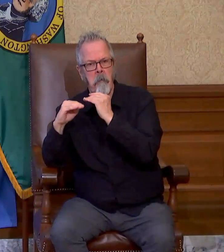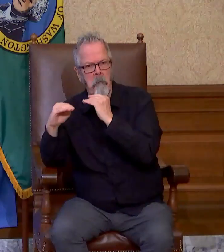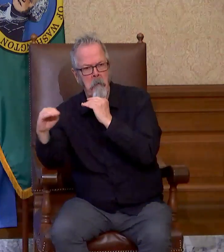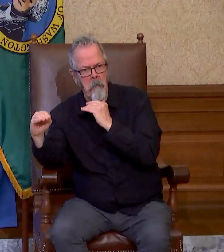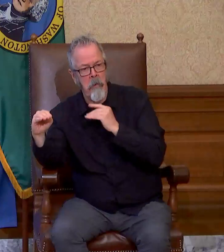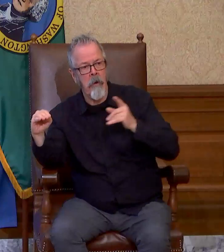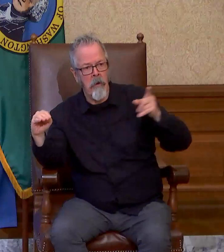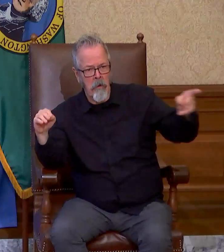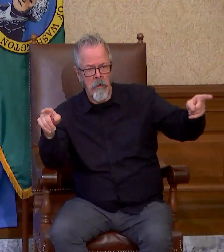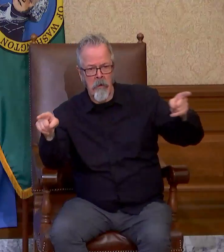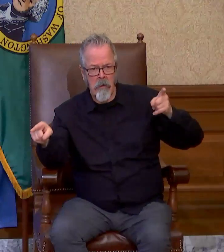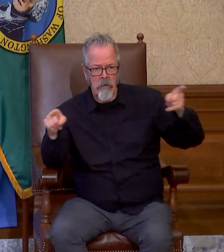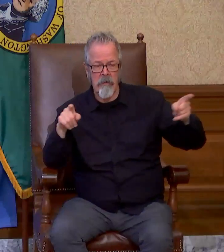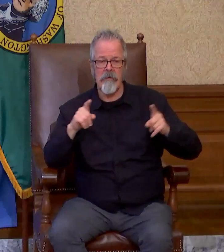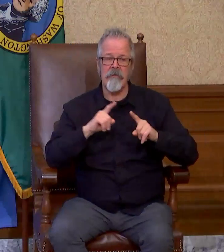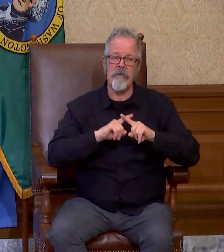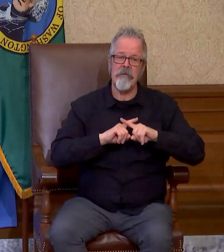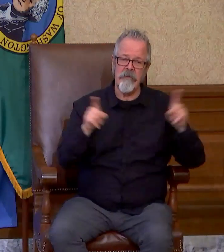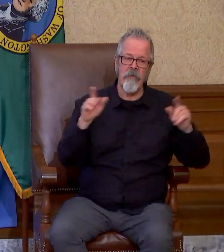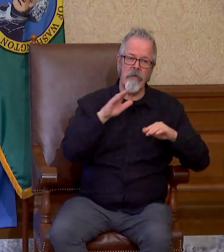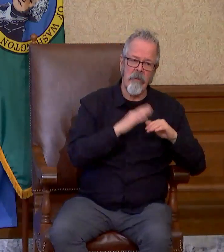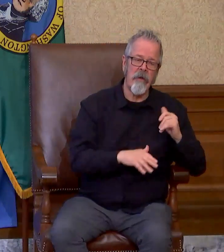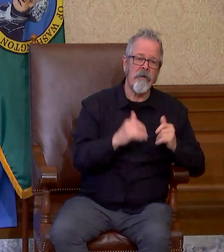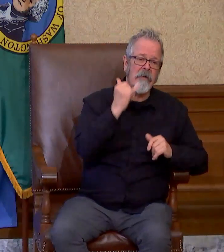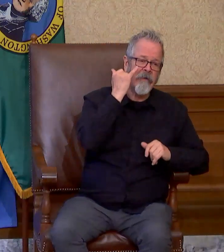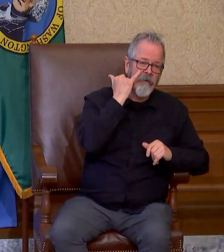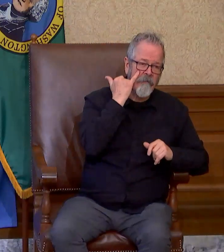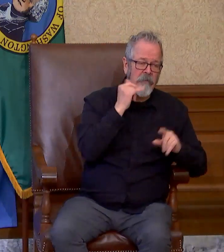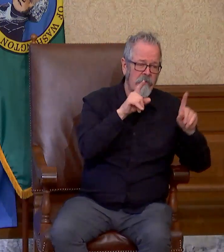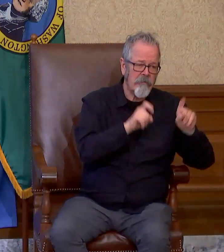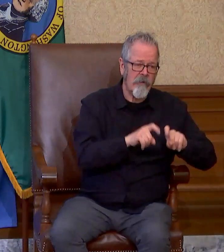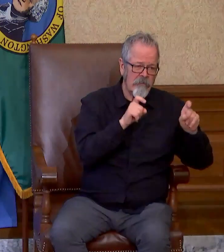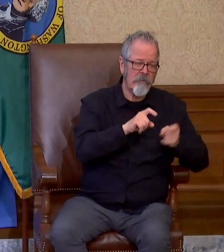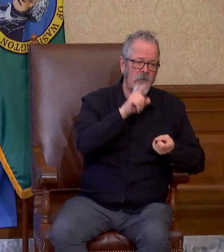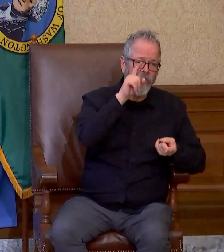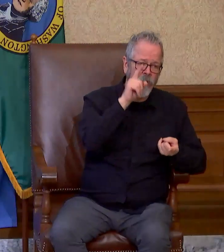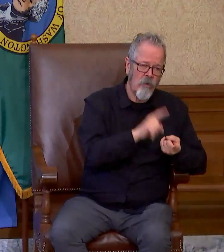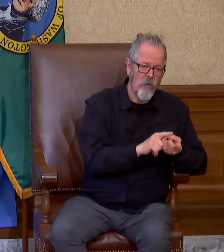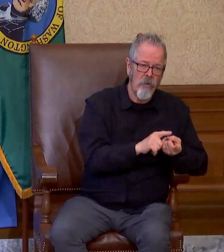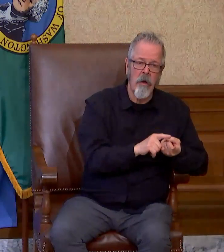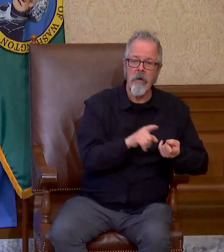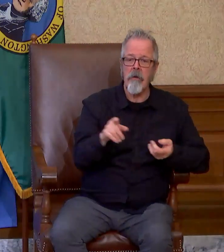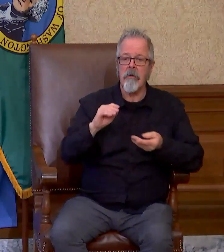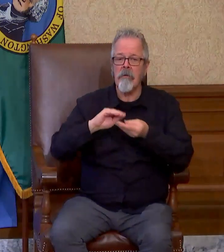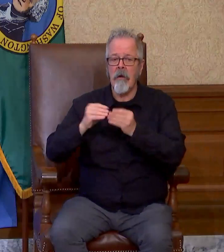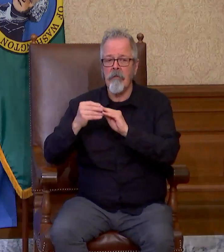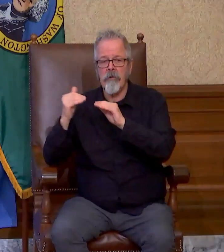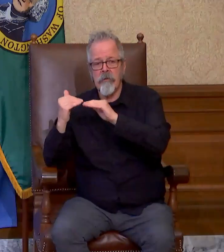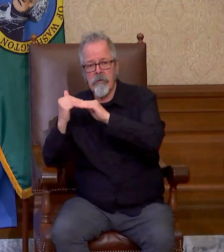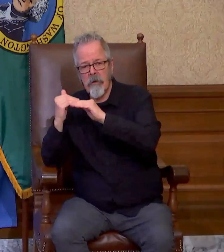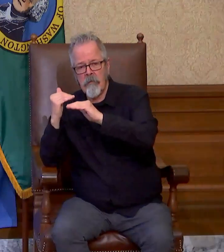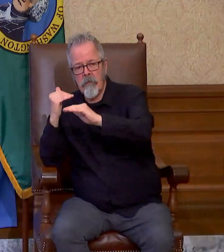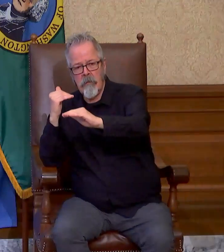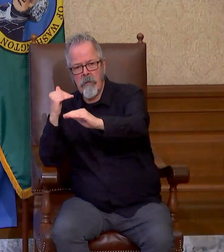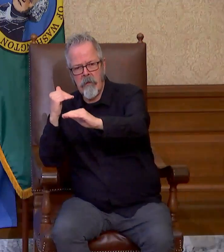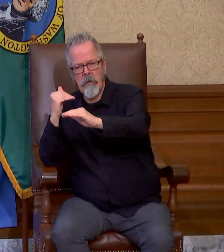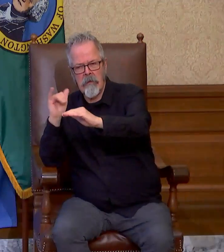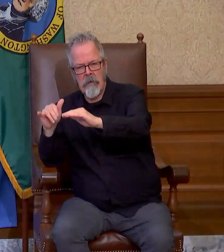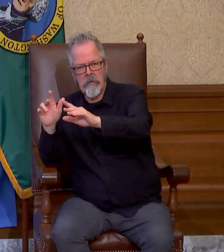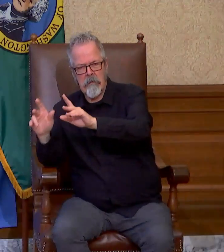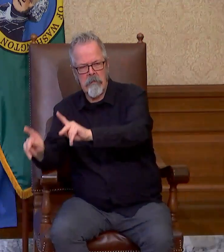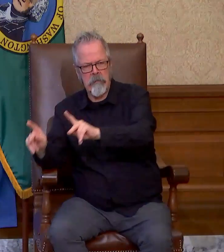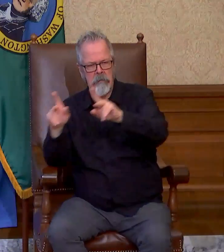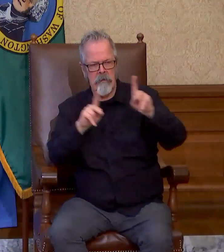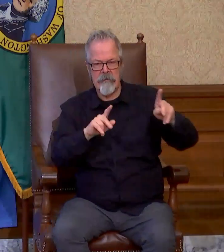day. So you really do have to sort of look at all these different pieces together. And I know this is frustrating for